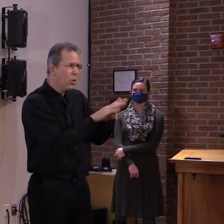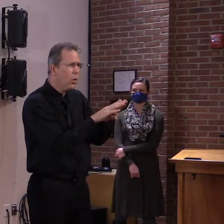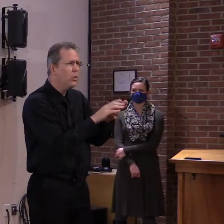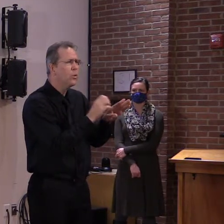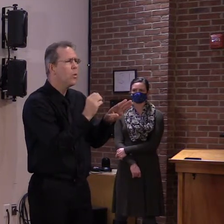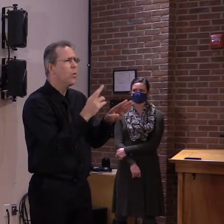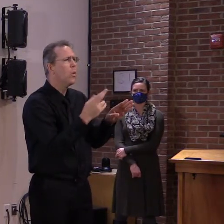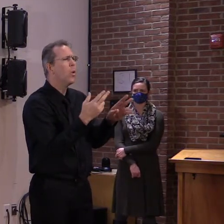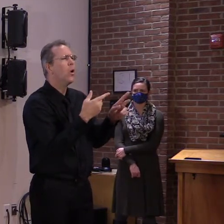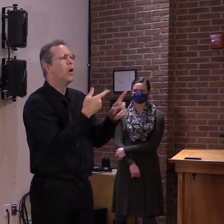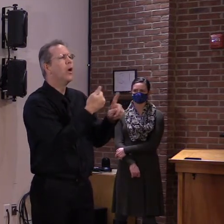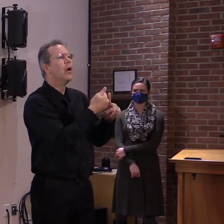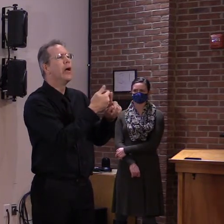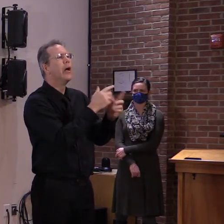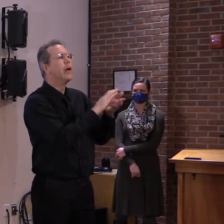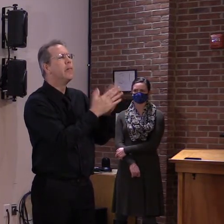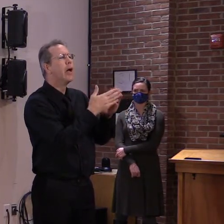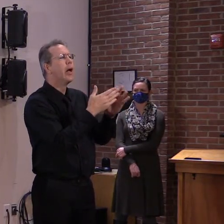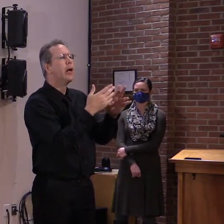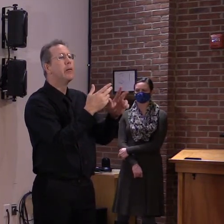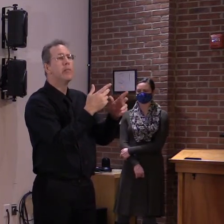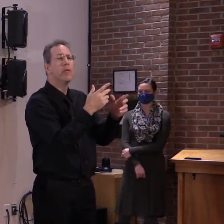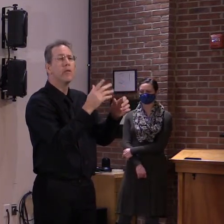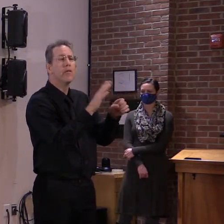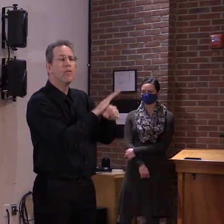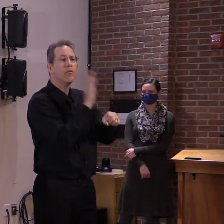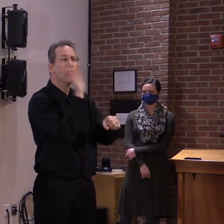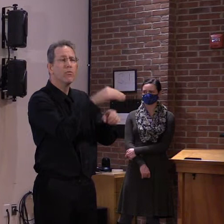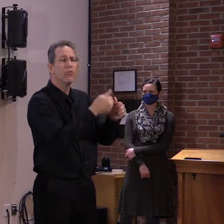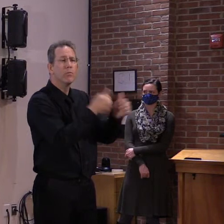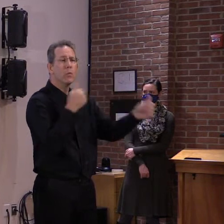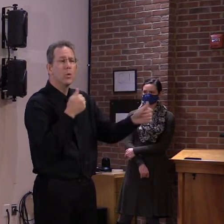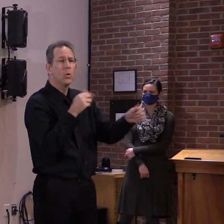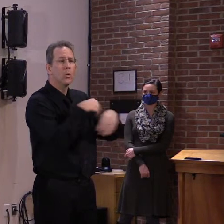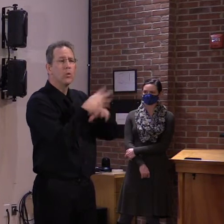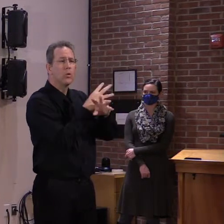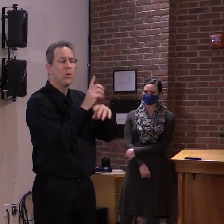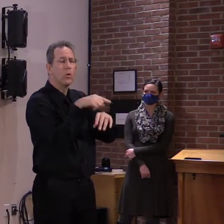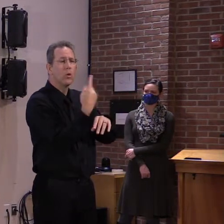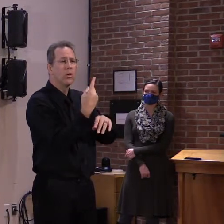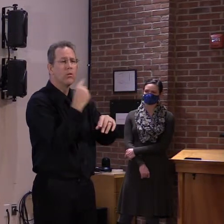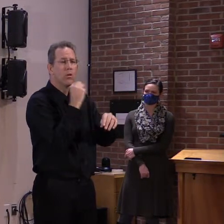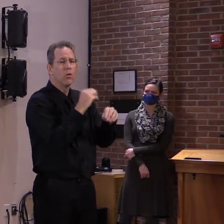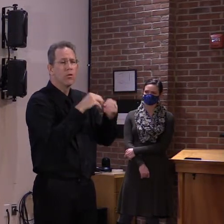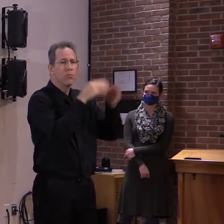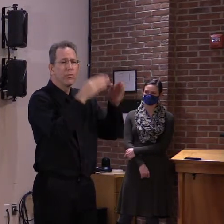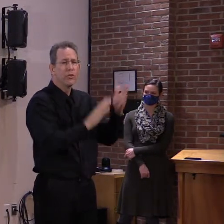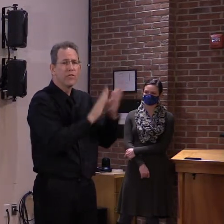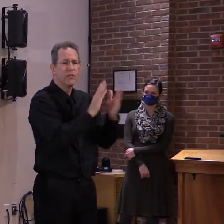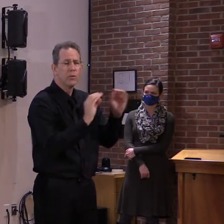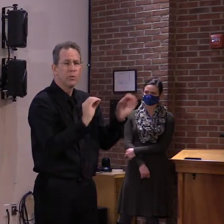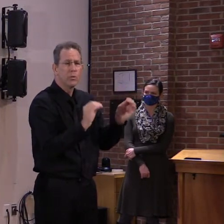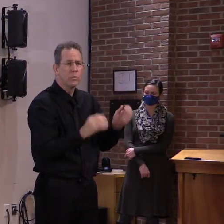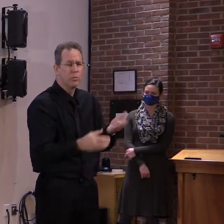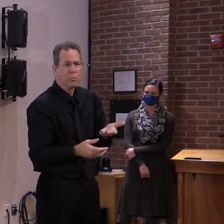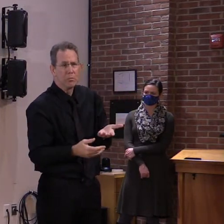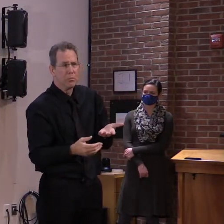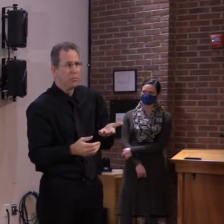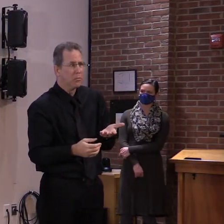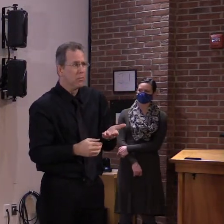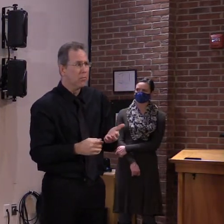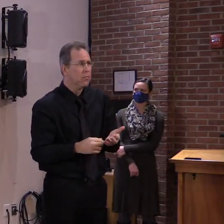certain. Sure, appreciate that. If that could be by the end of the day, I'd really appreciate it. Yes, Thank absolutely. you. Thanks for the time.